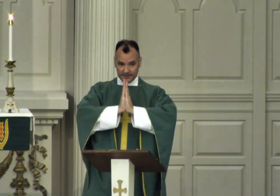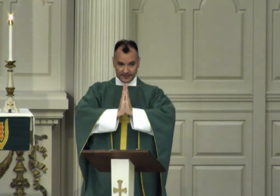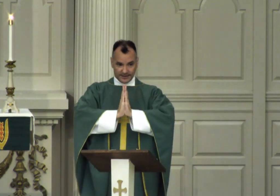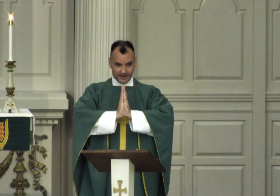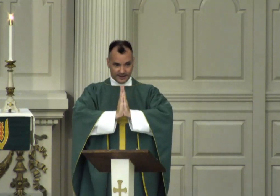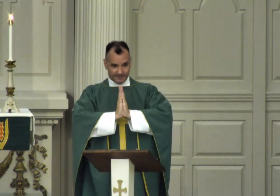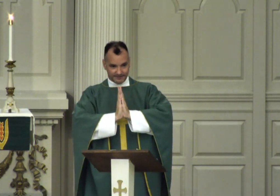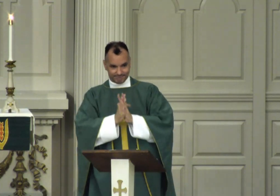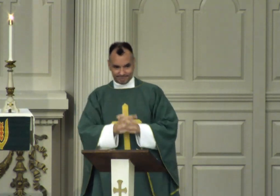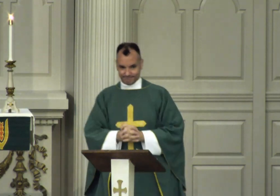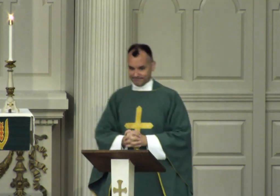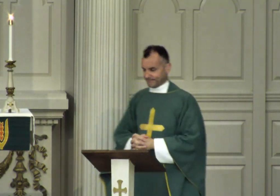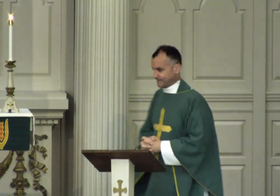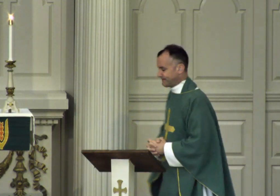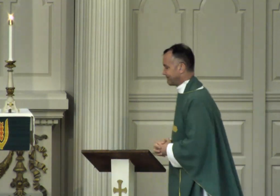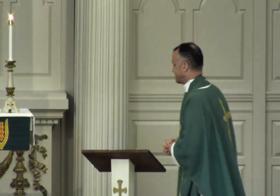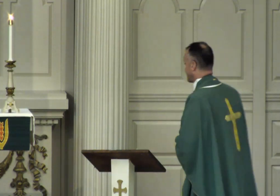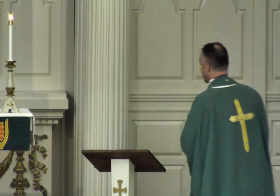Amen.